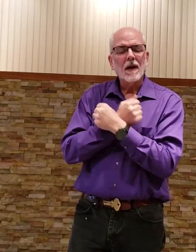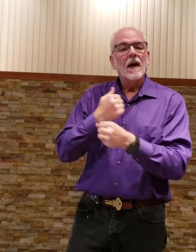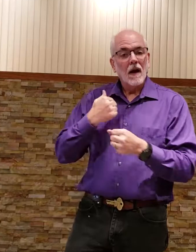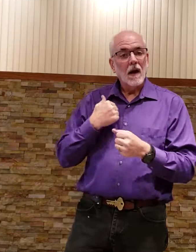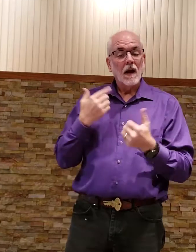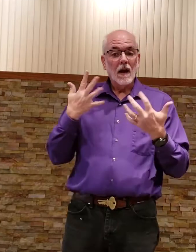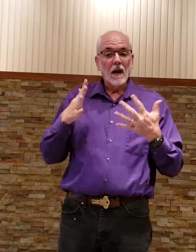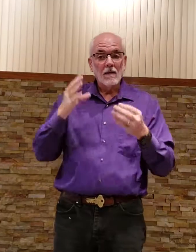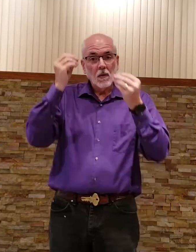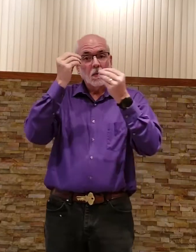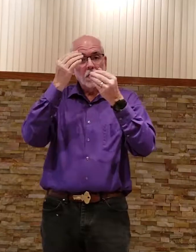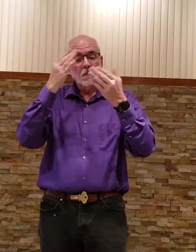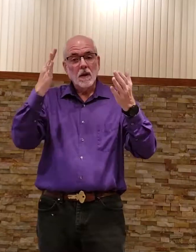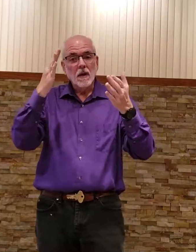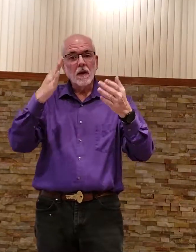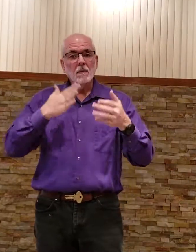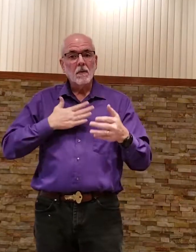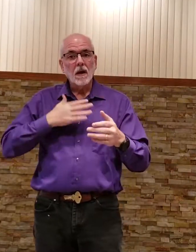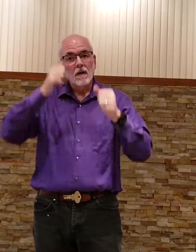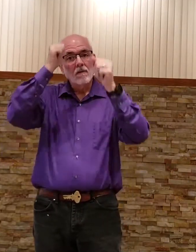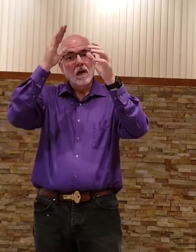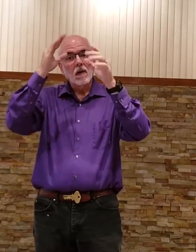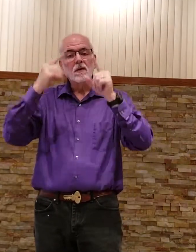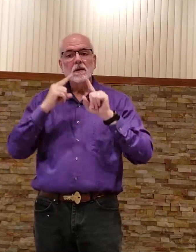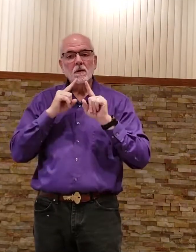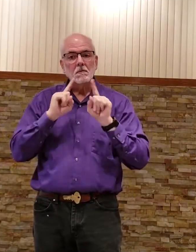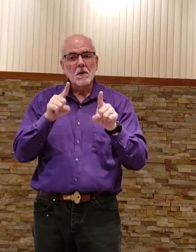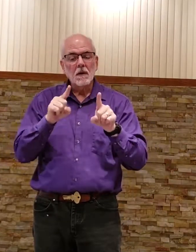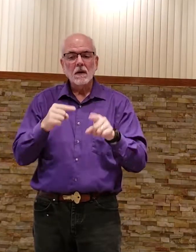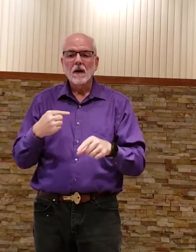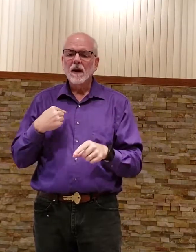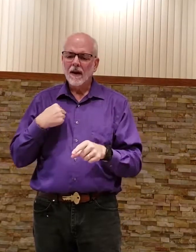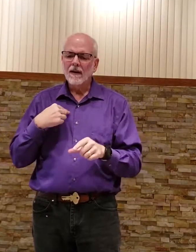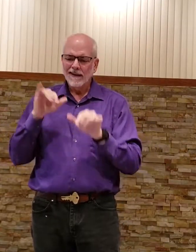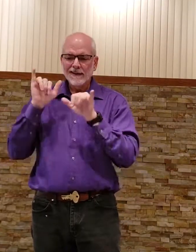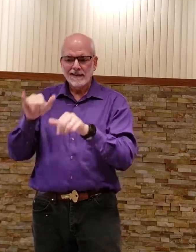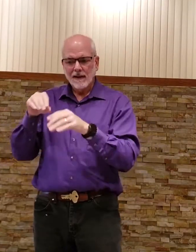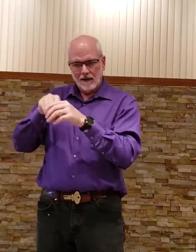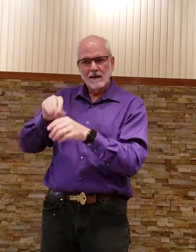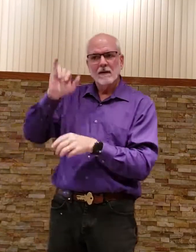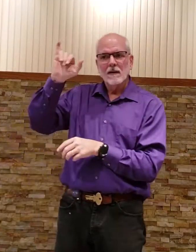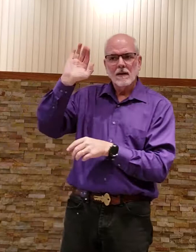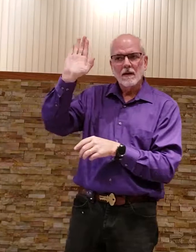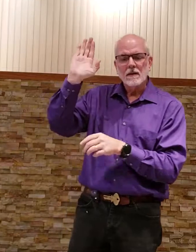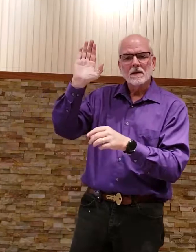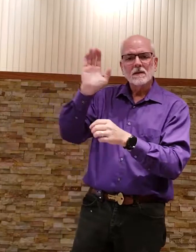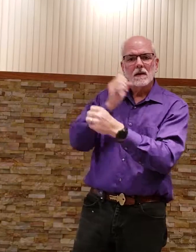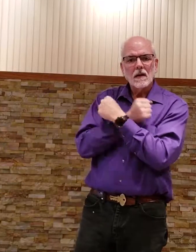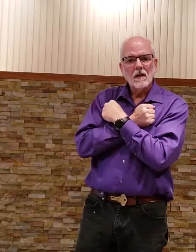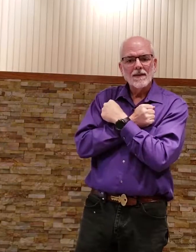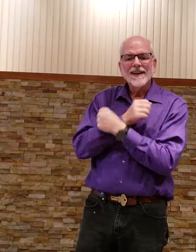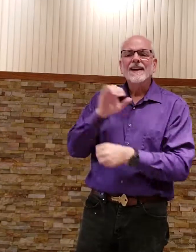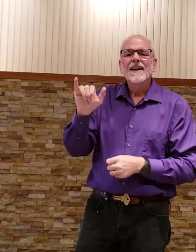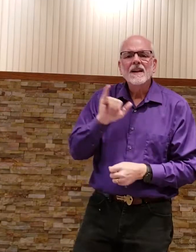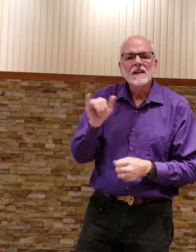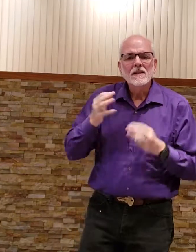my Father's command, and I remain in his love. In the same way, if you obey